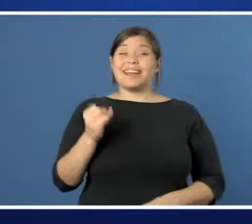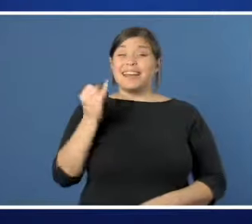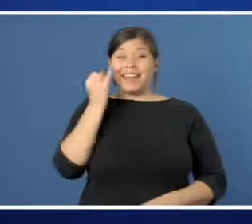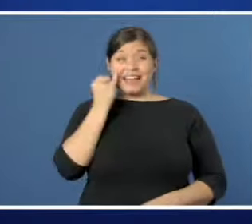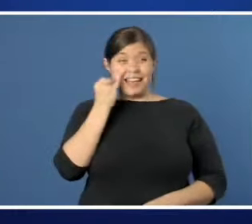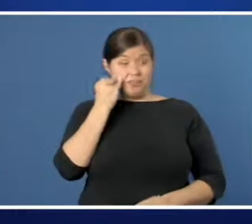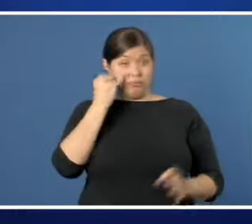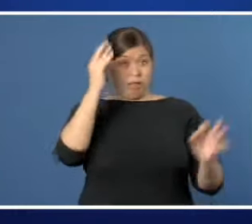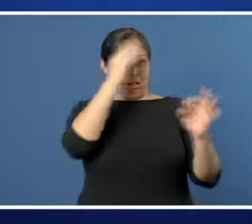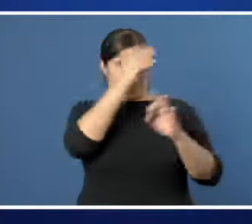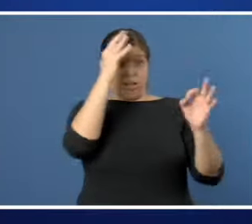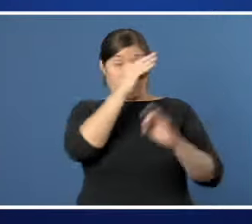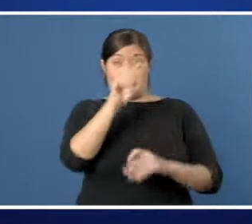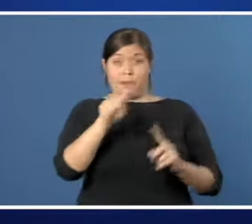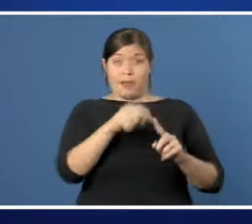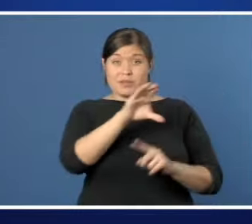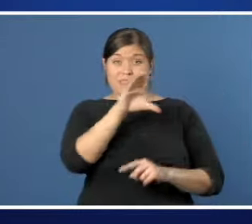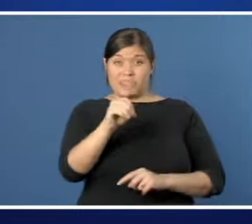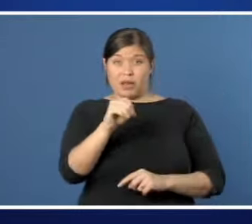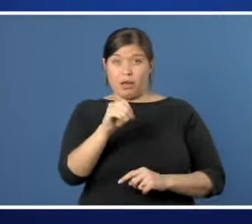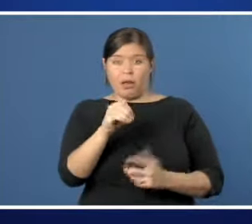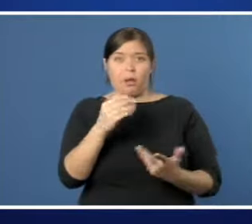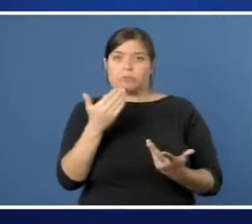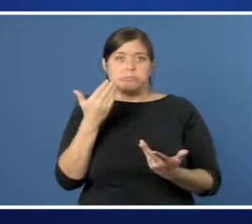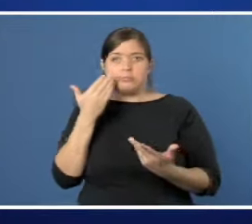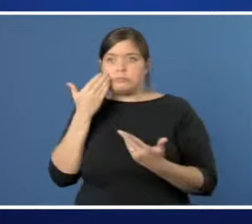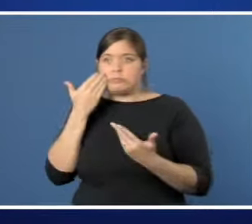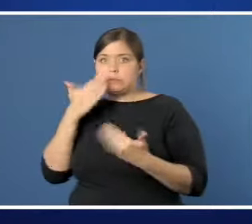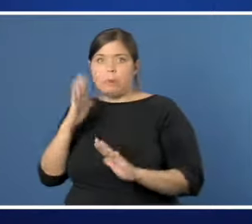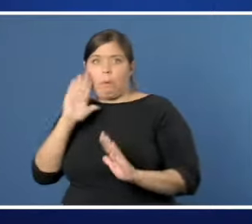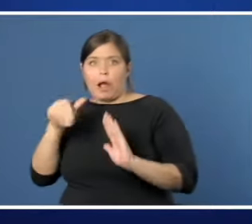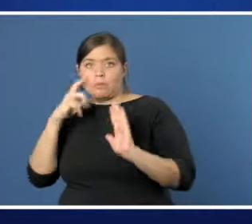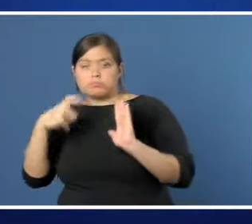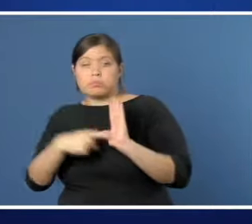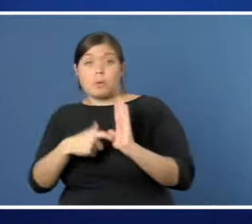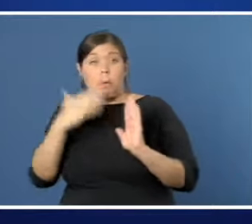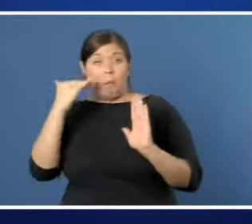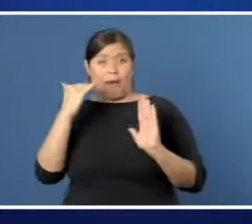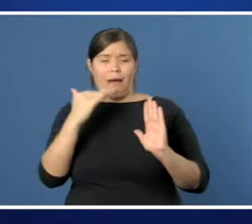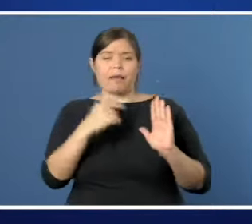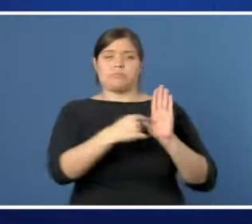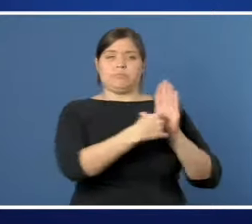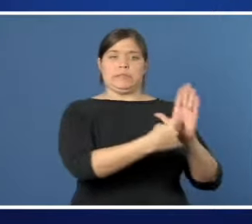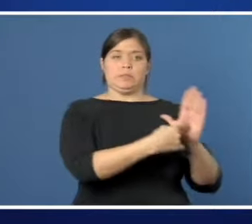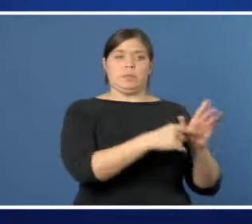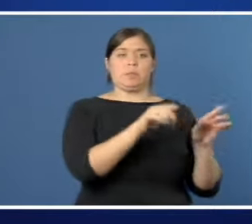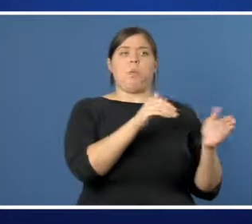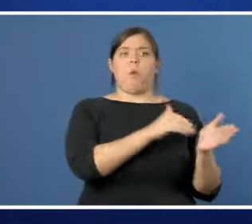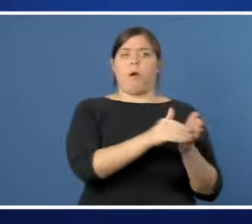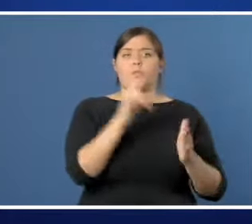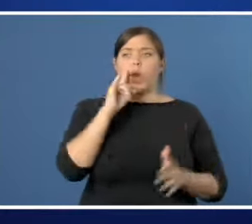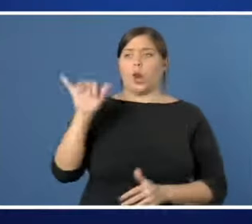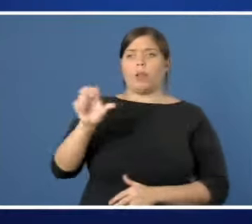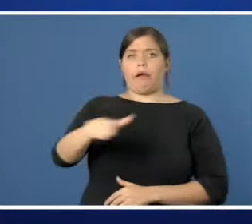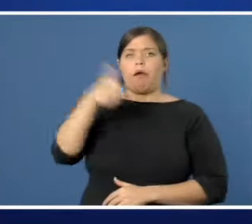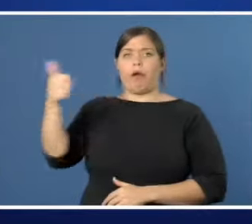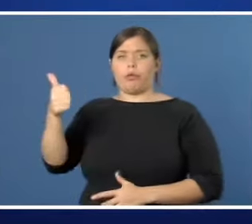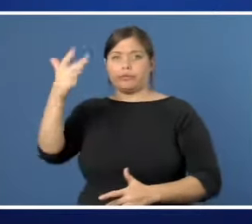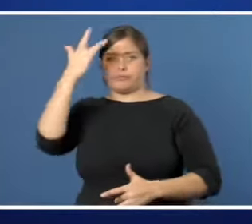Unless suspected, CO poisoning can be difficult to diagnose because the symptoms mimic other